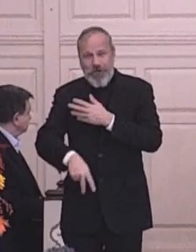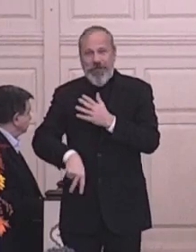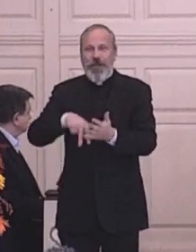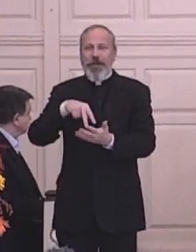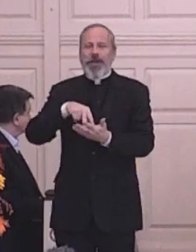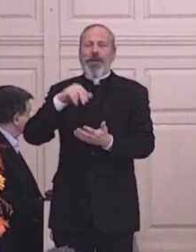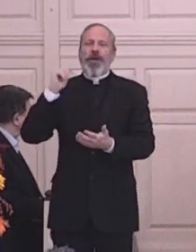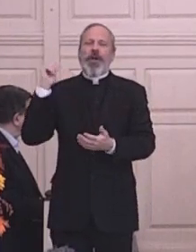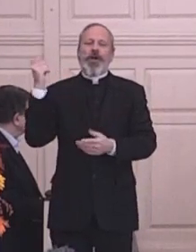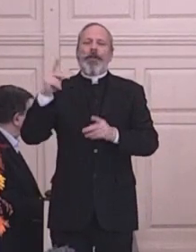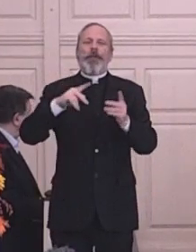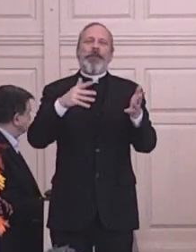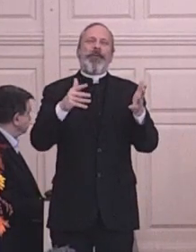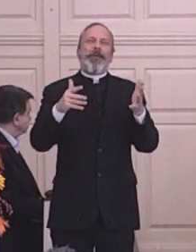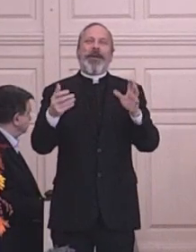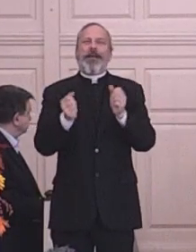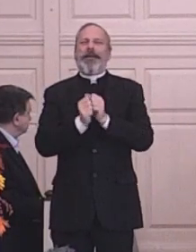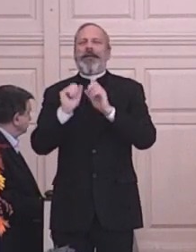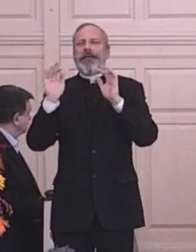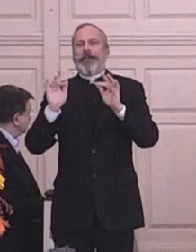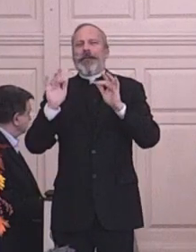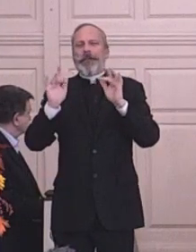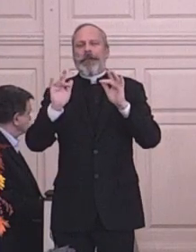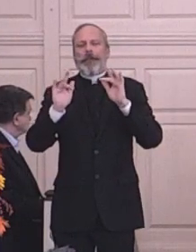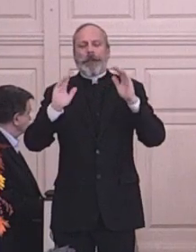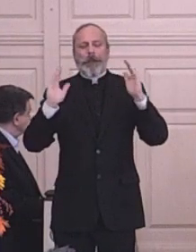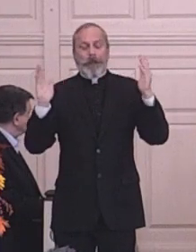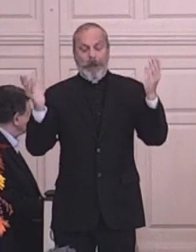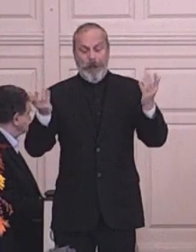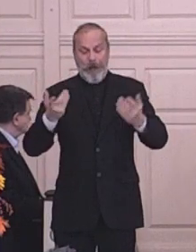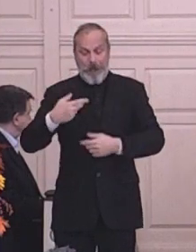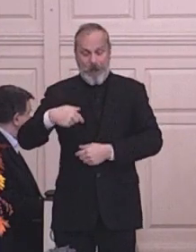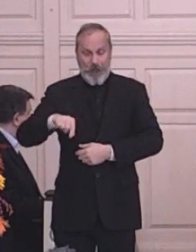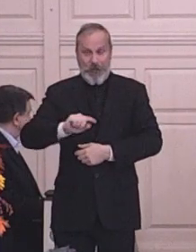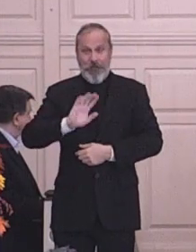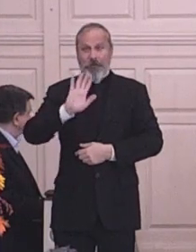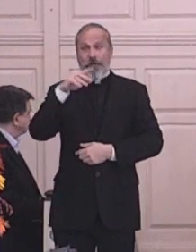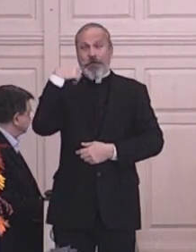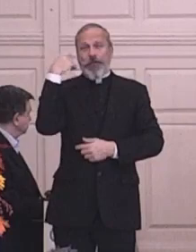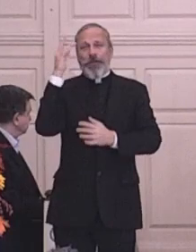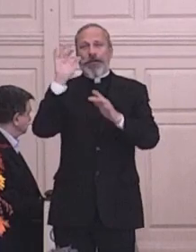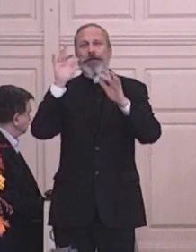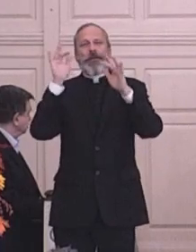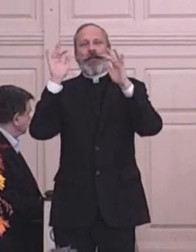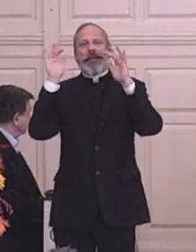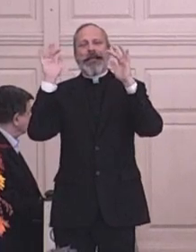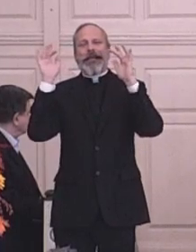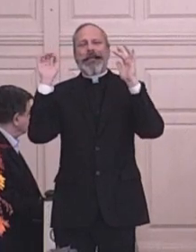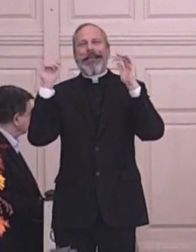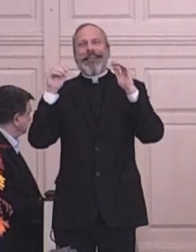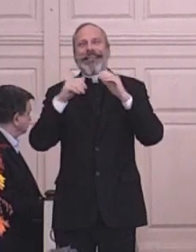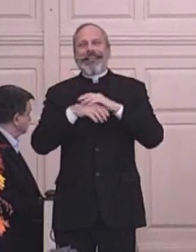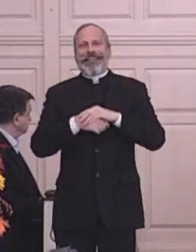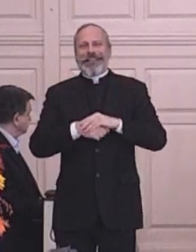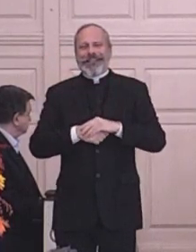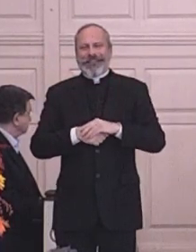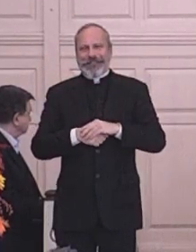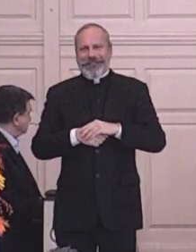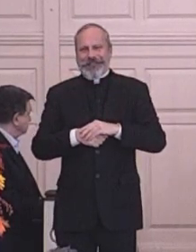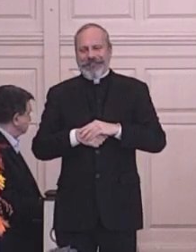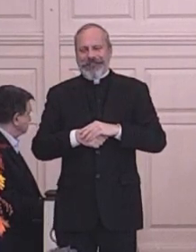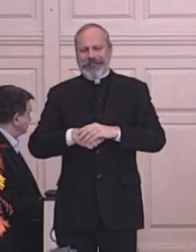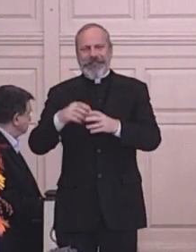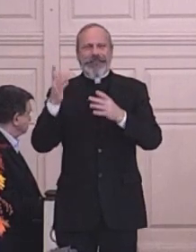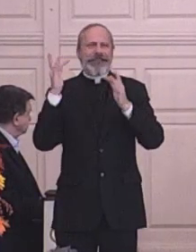of the resurrection, and all who have died in your mercy. Welcome them into the light of your